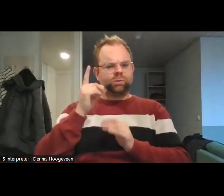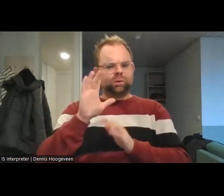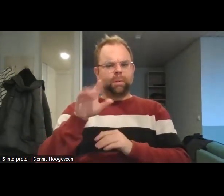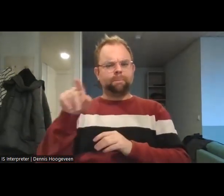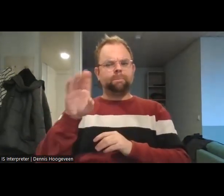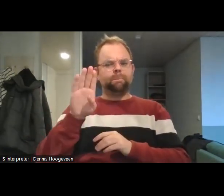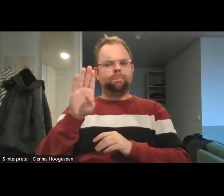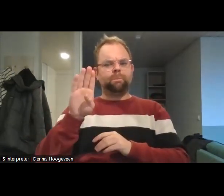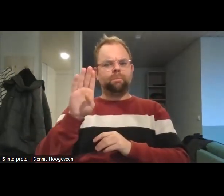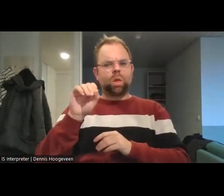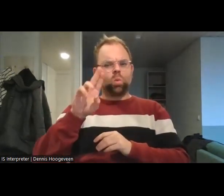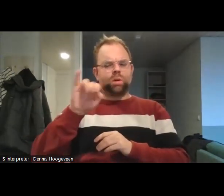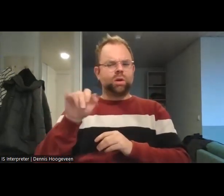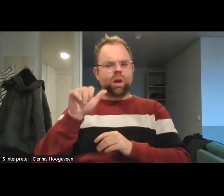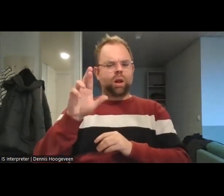interesting.